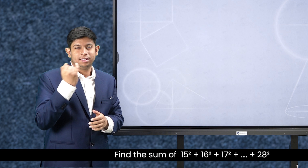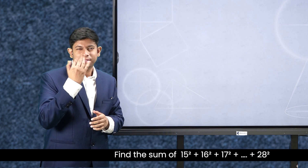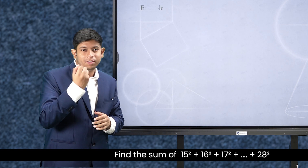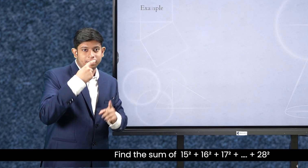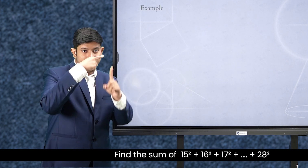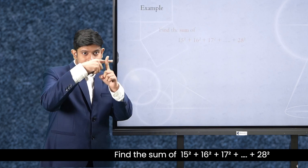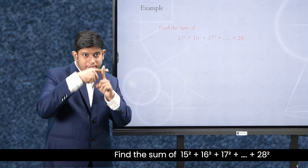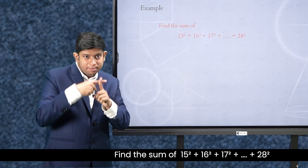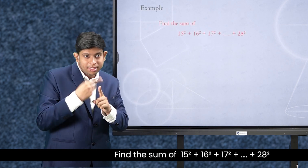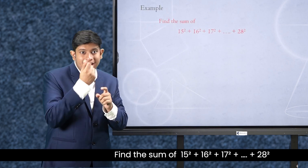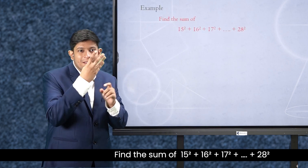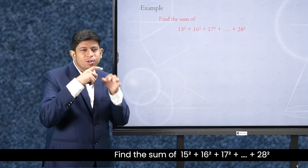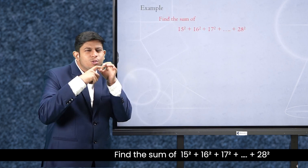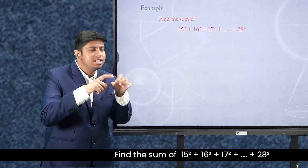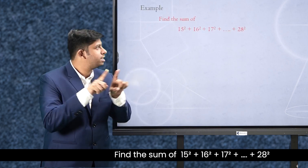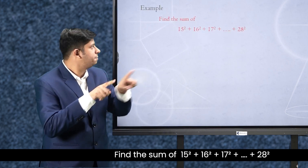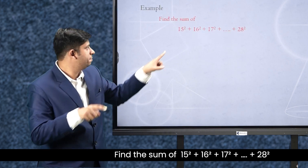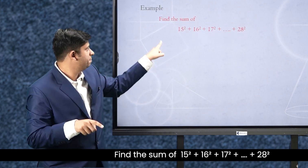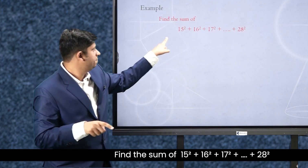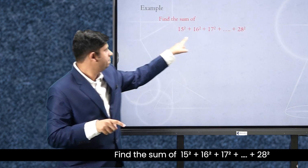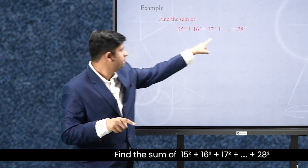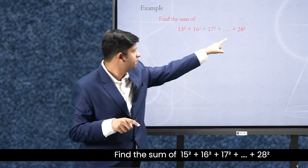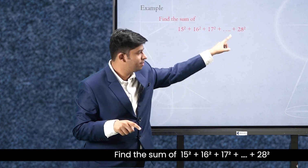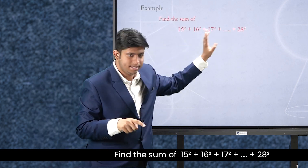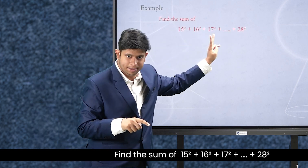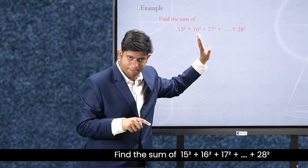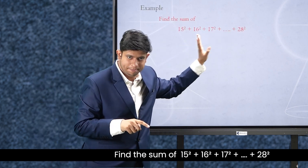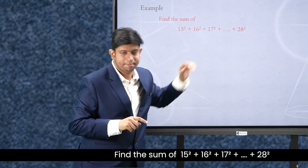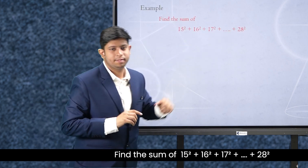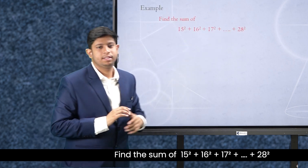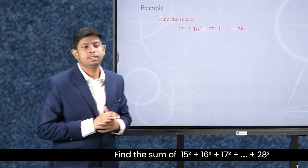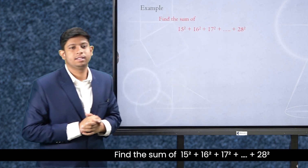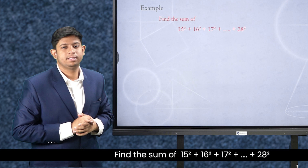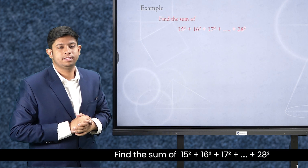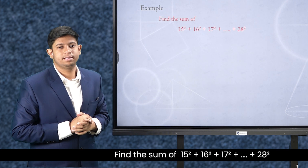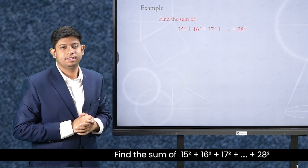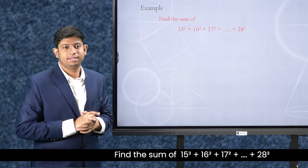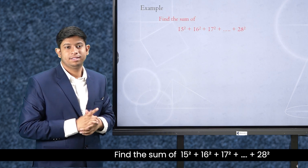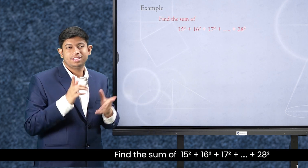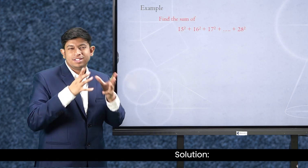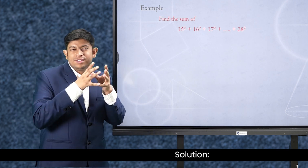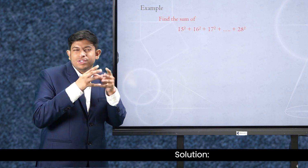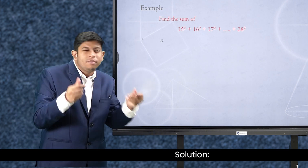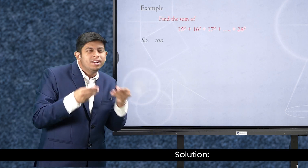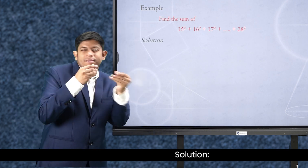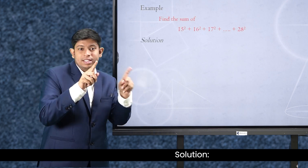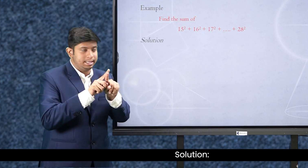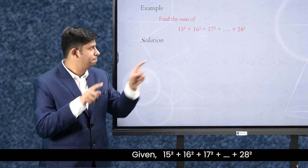Find the sum of 15 square plus 16 square plus 17 square so on plus 28 square. Solution.